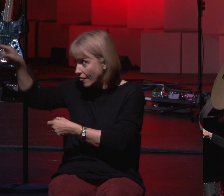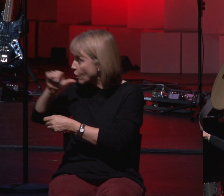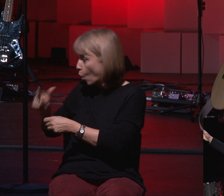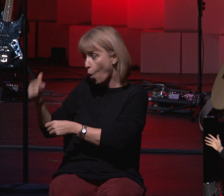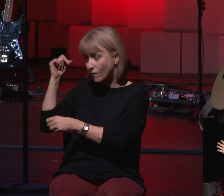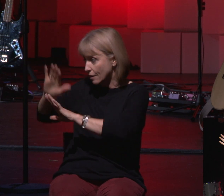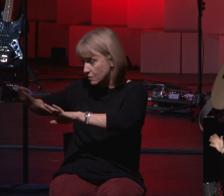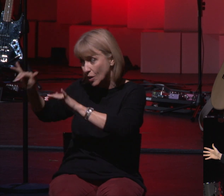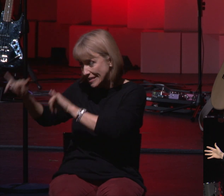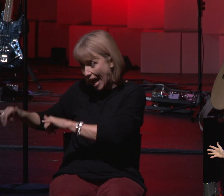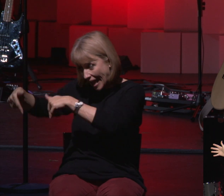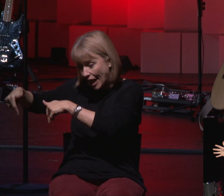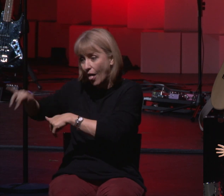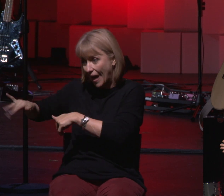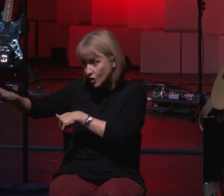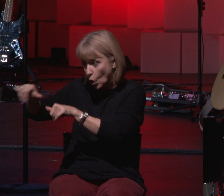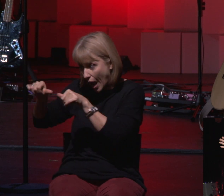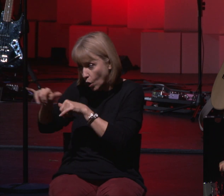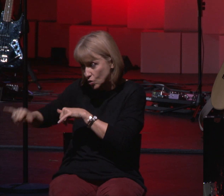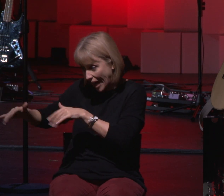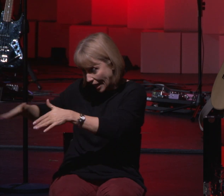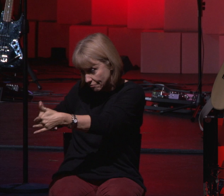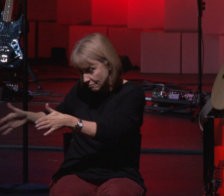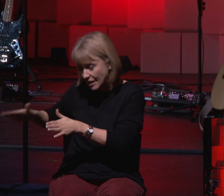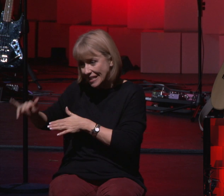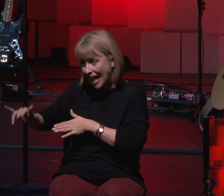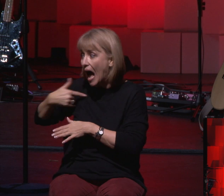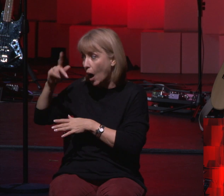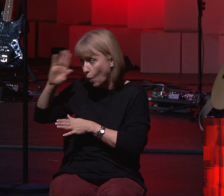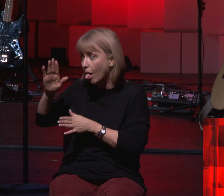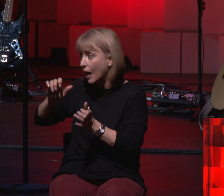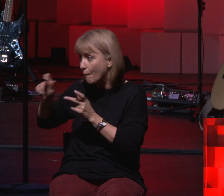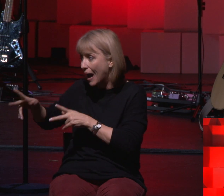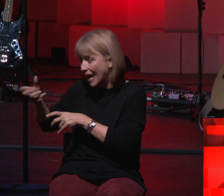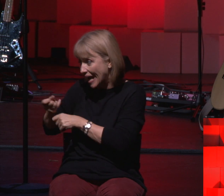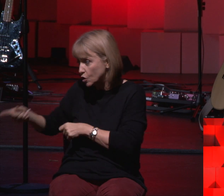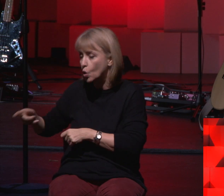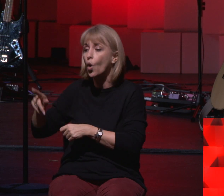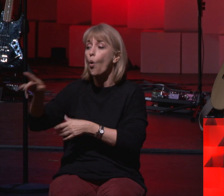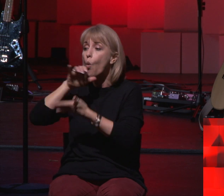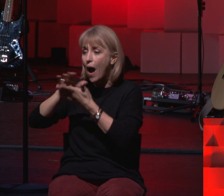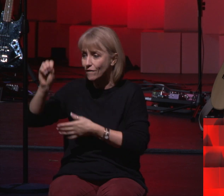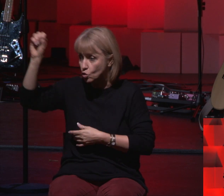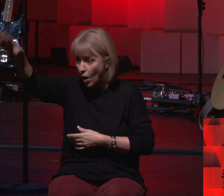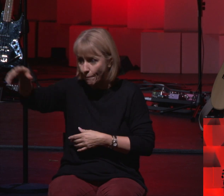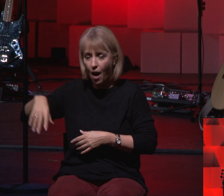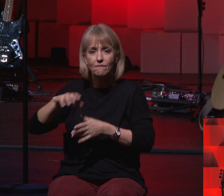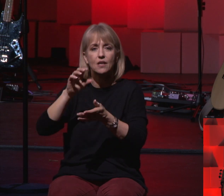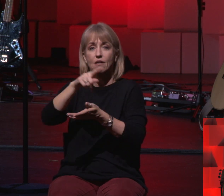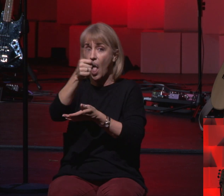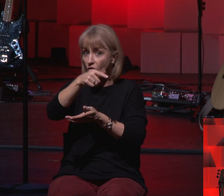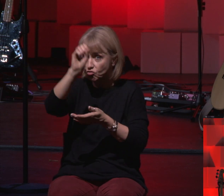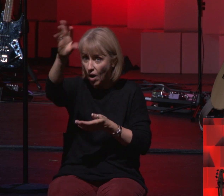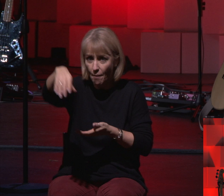boundary. That one, this is your area, it's a large area. You stay here until we come back and get you. They took Gene, they took all of us individually, had no idea where